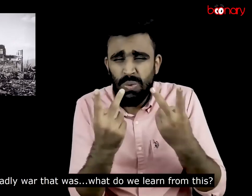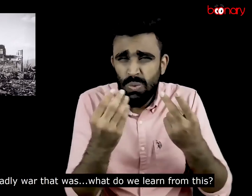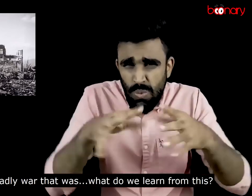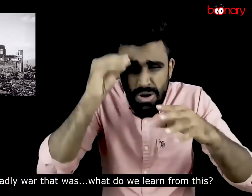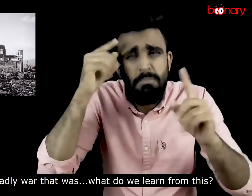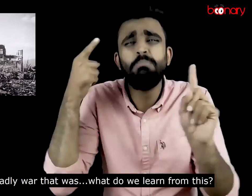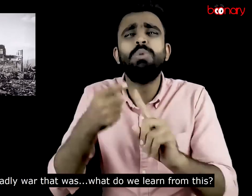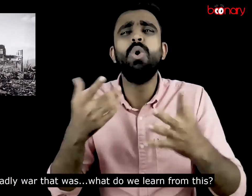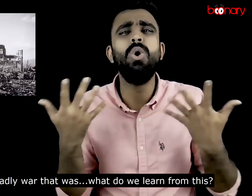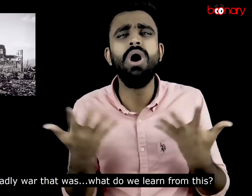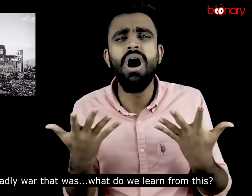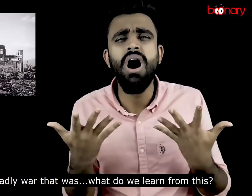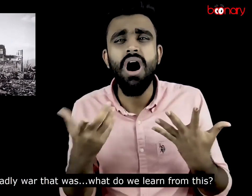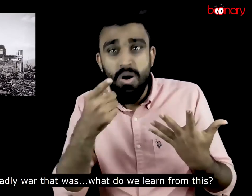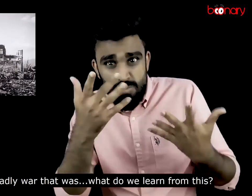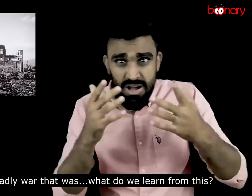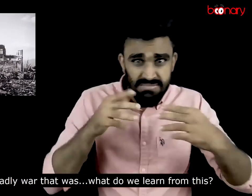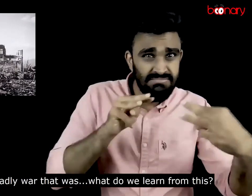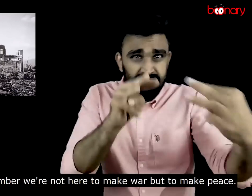war that was. What do we learn from this?